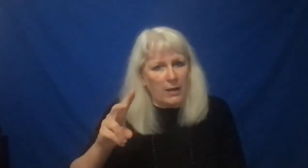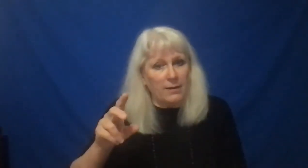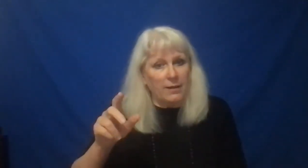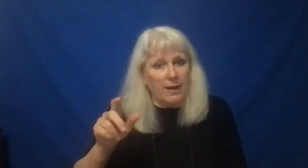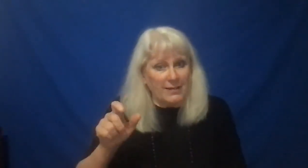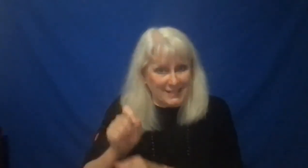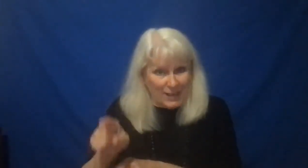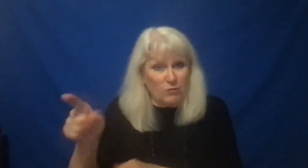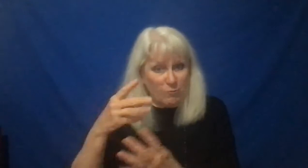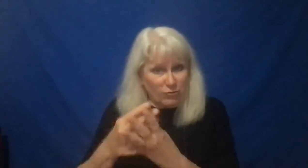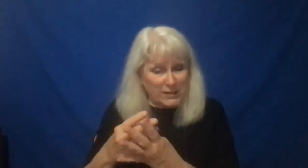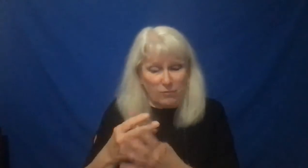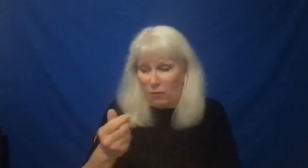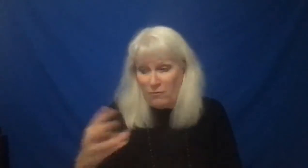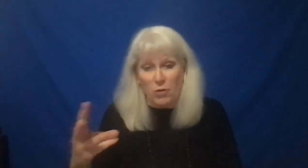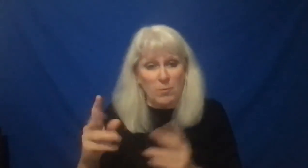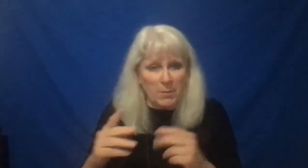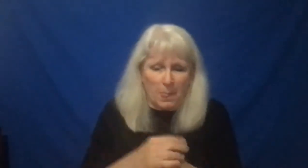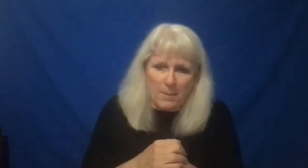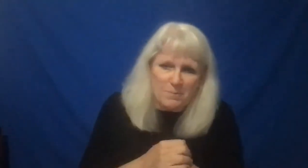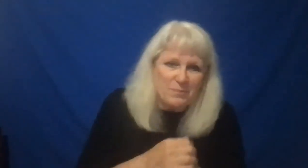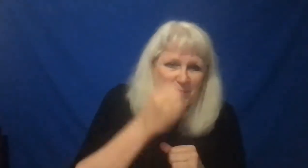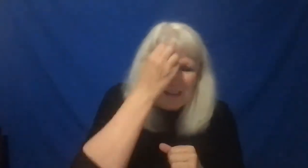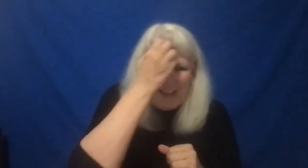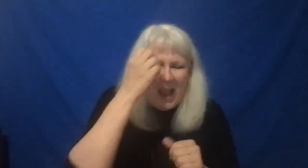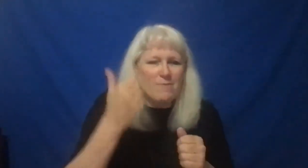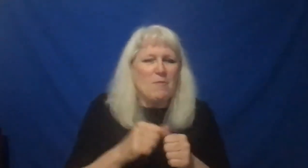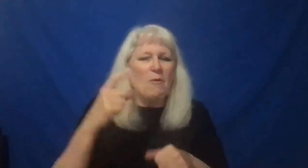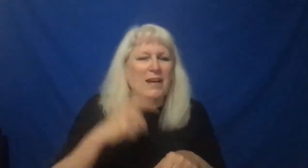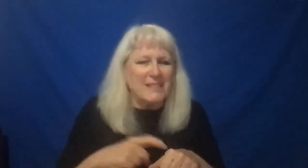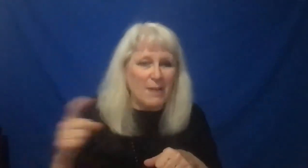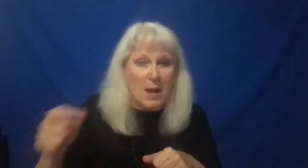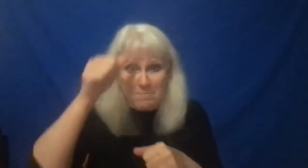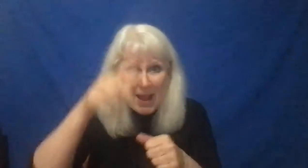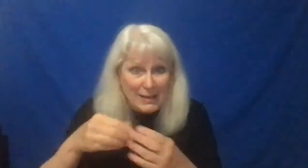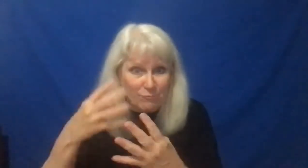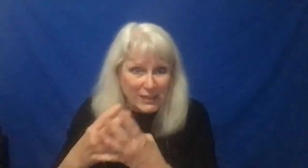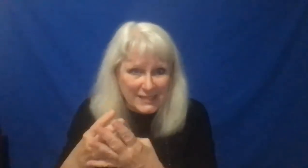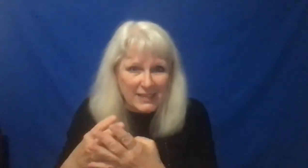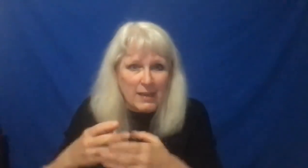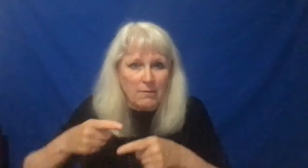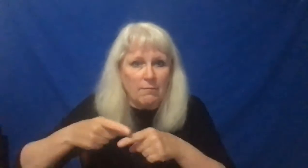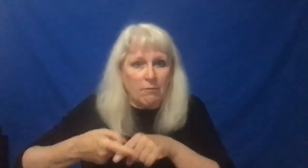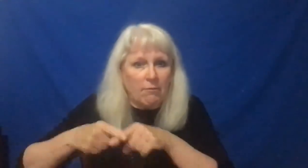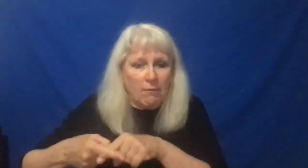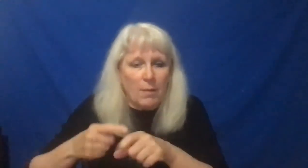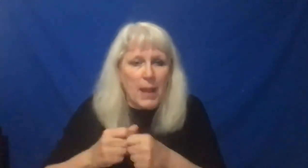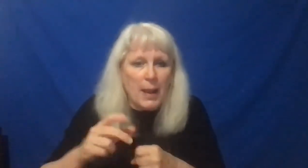one point, I received homemade pot holders from the men, from the prisoners, in return